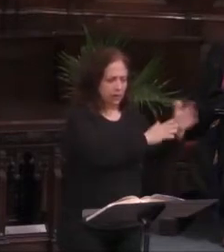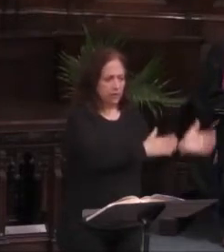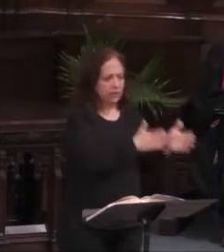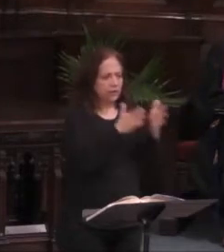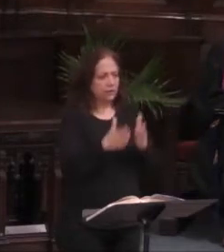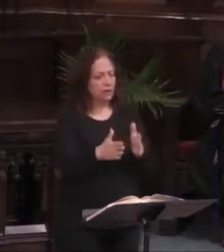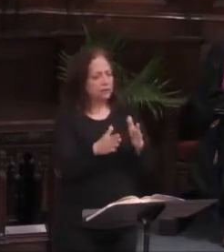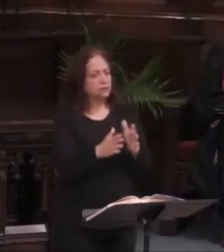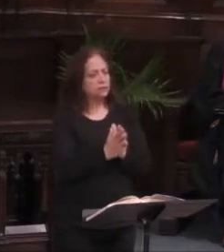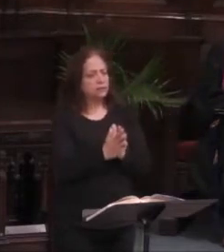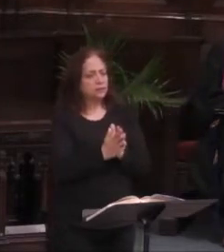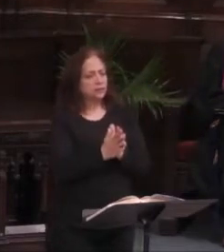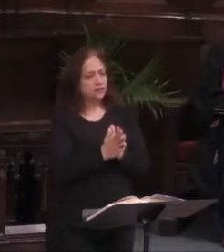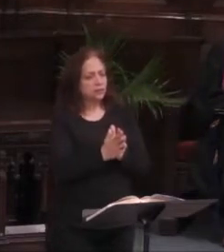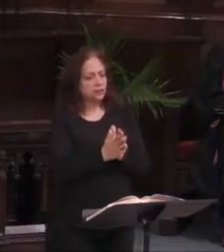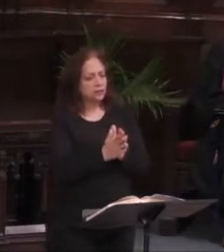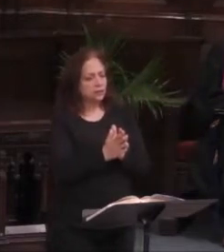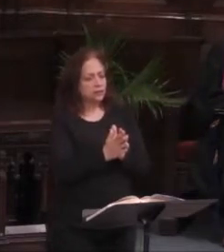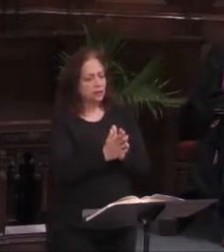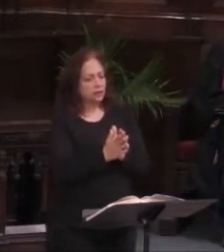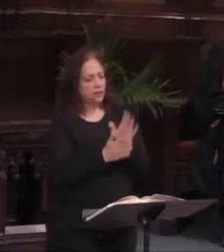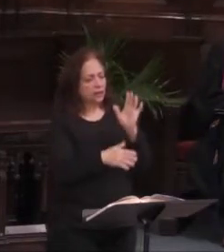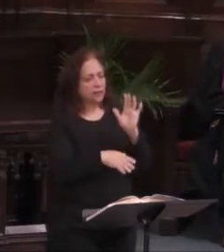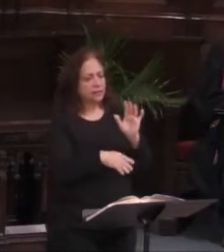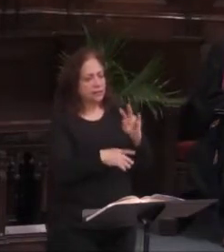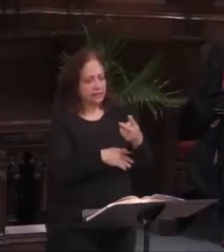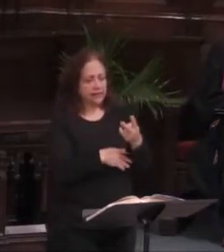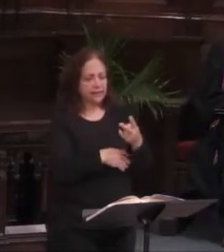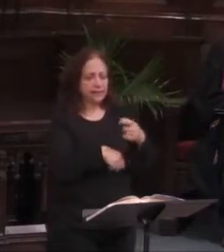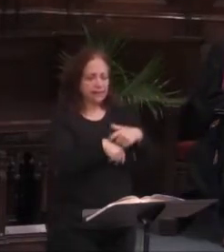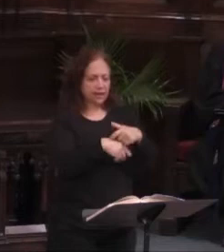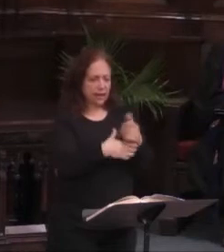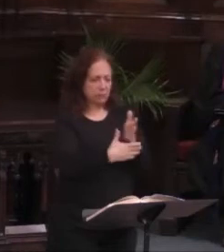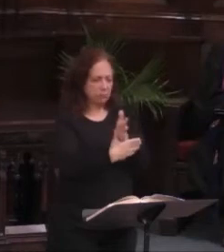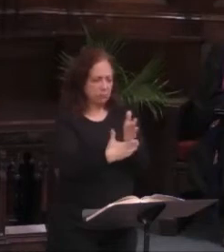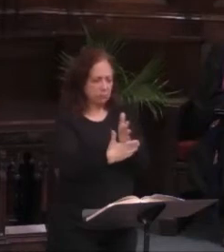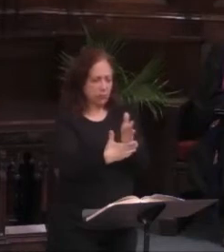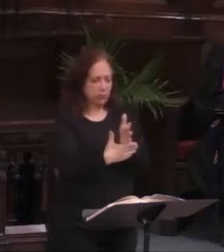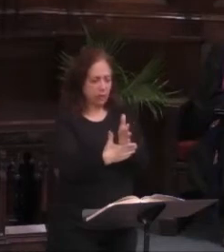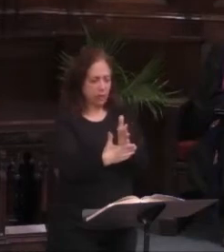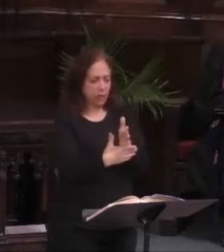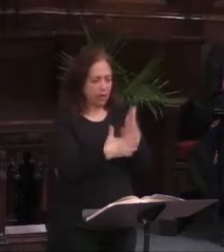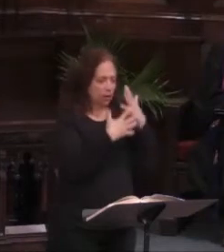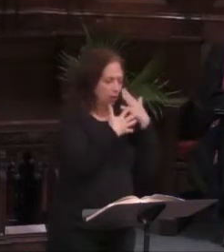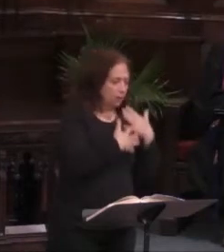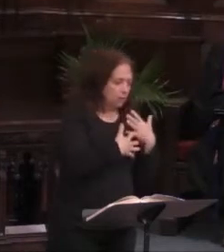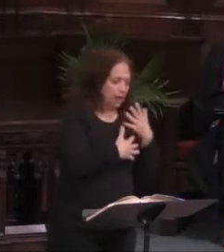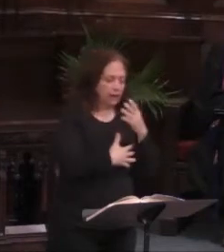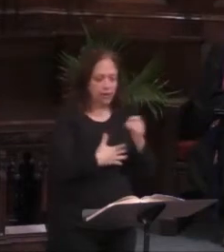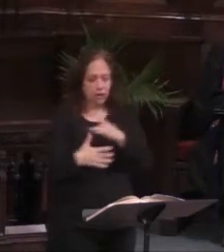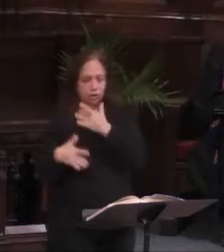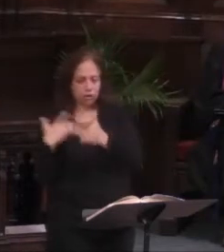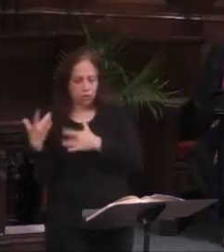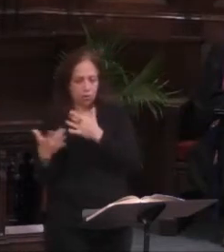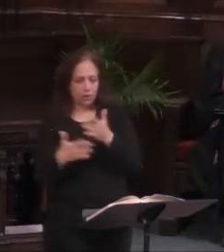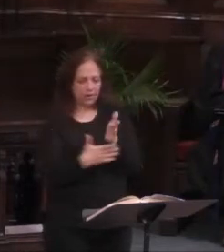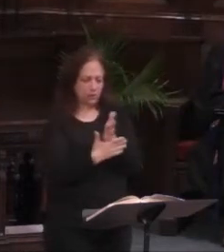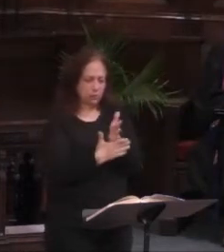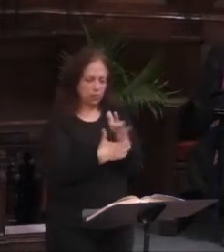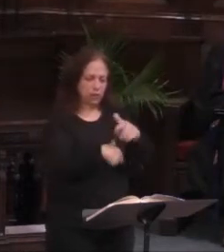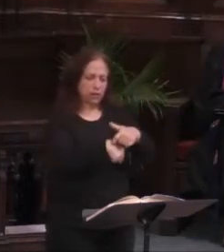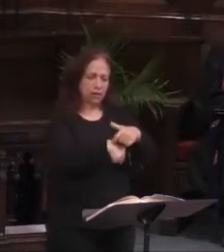be focused on liminality, that time between lament and joy, that in-between time